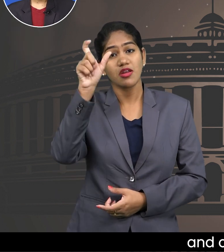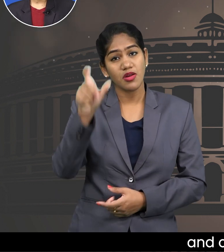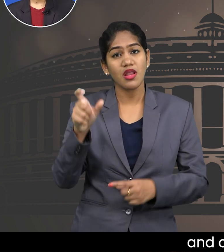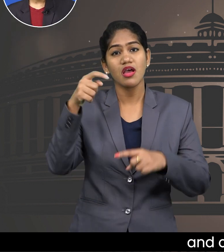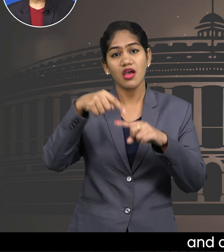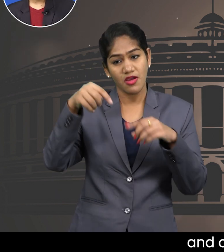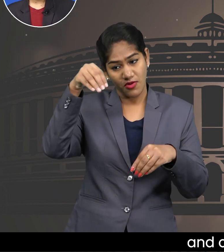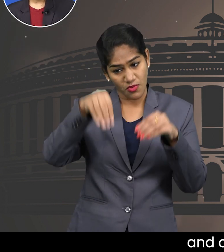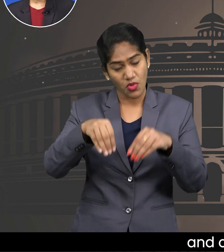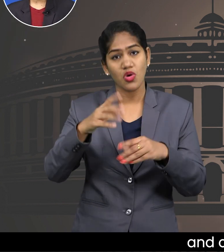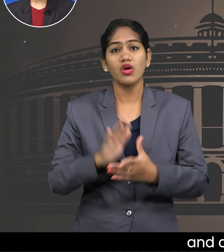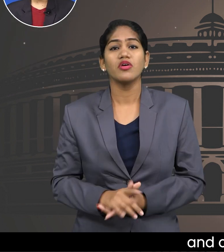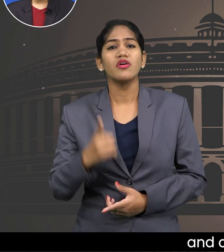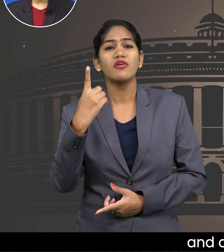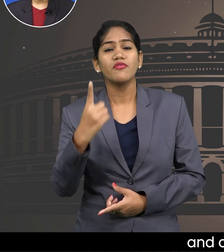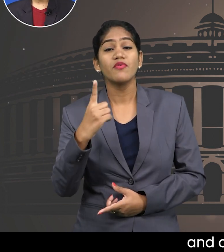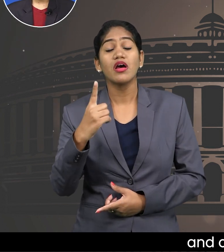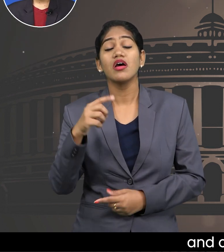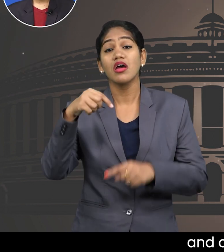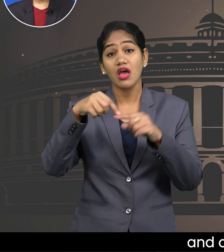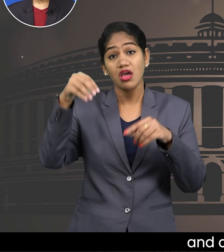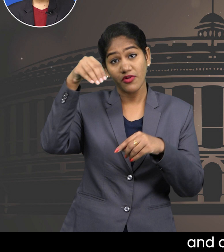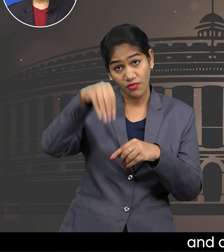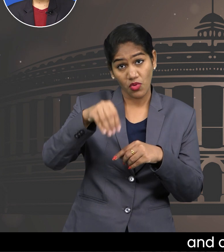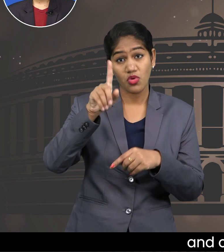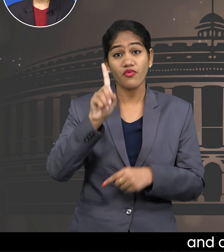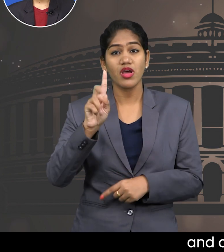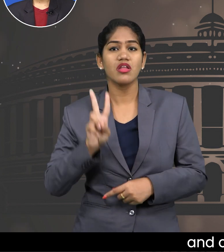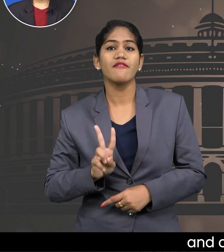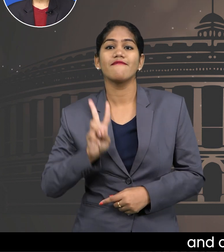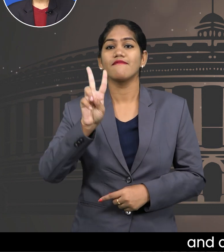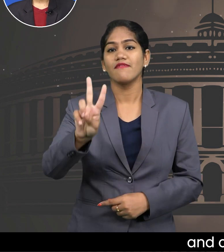and one vote, one value.